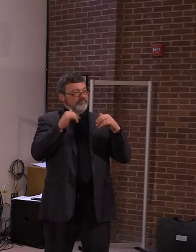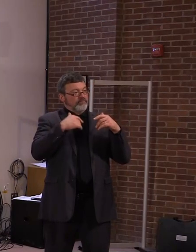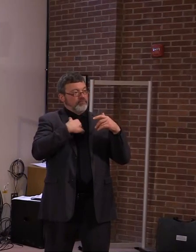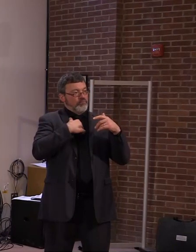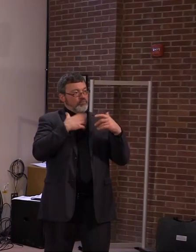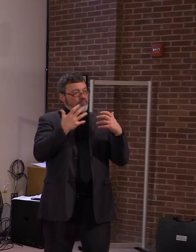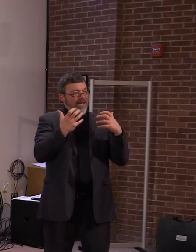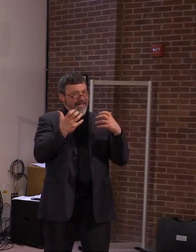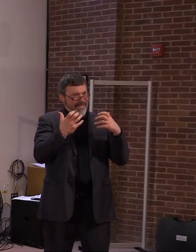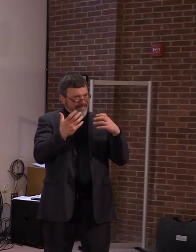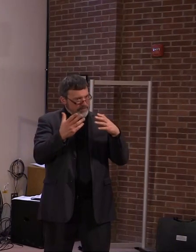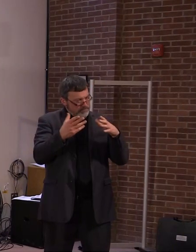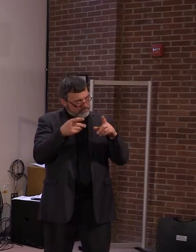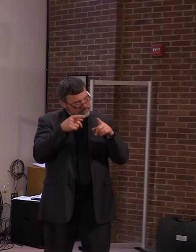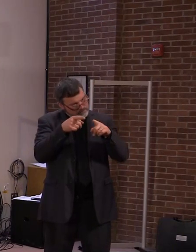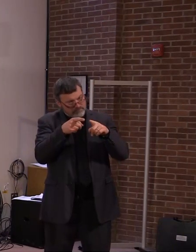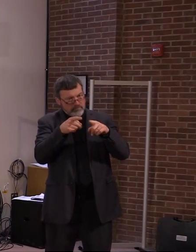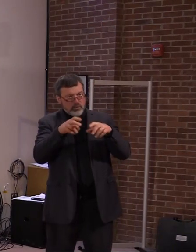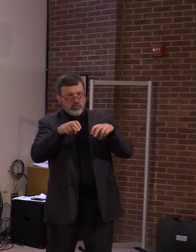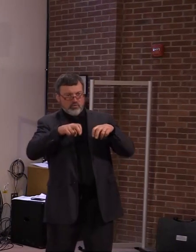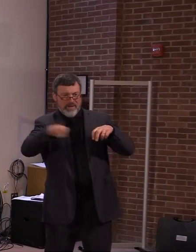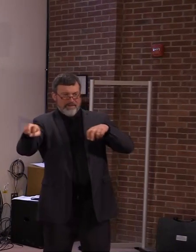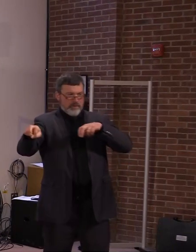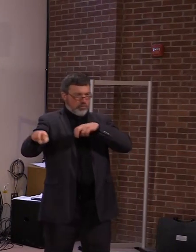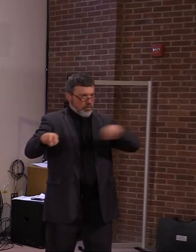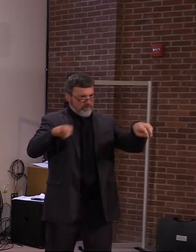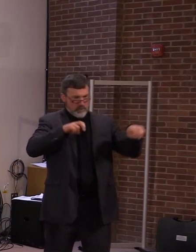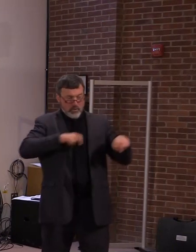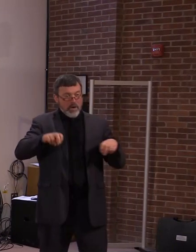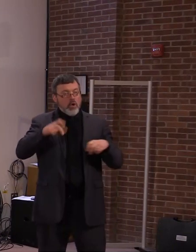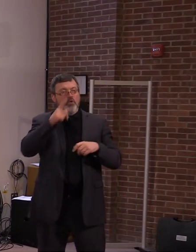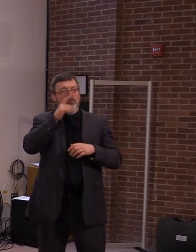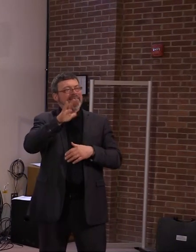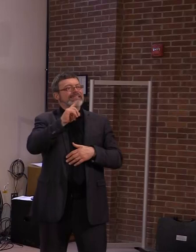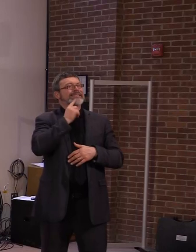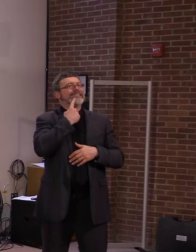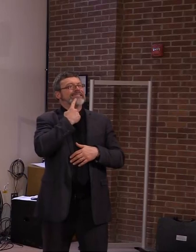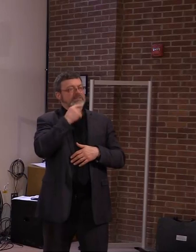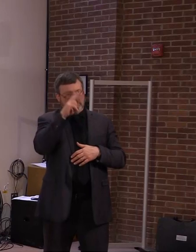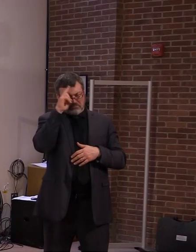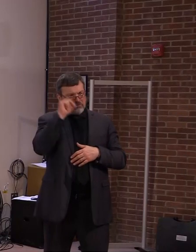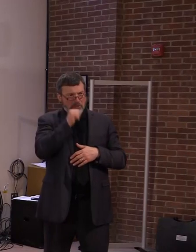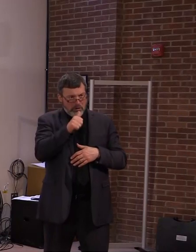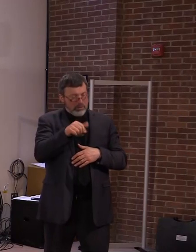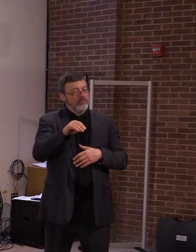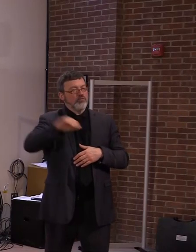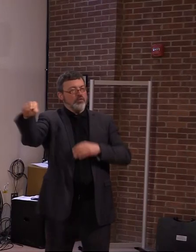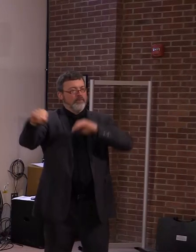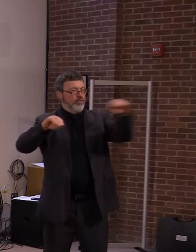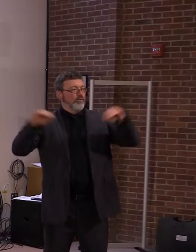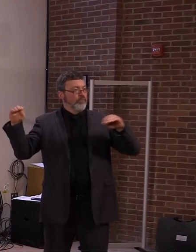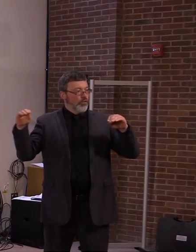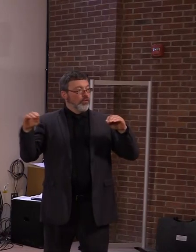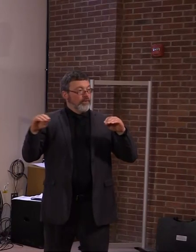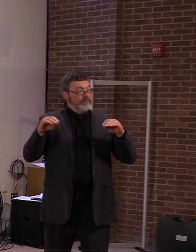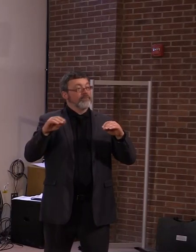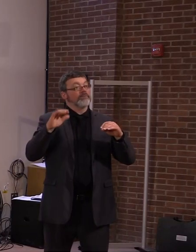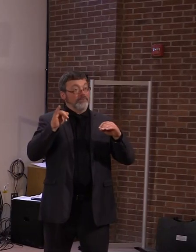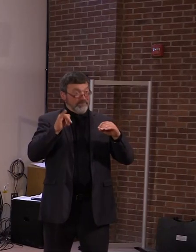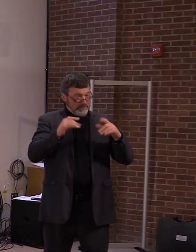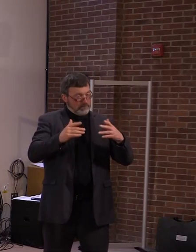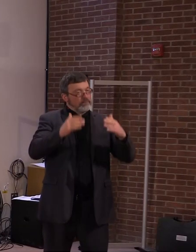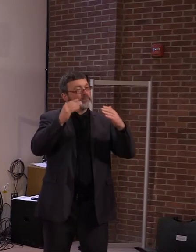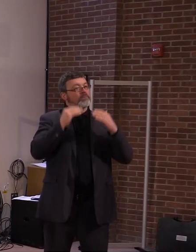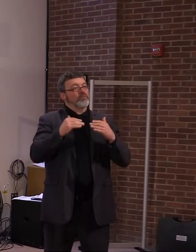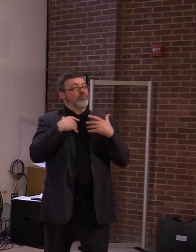bring in different people on a financial basis, helping them staff increase capacity so we don't put stress on